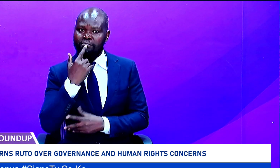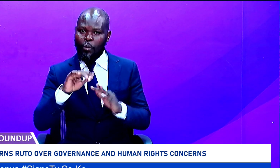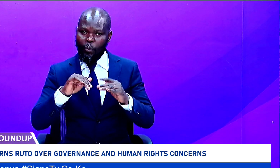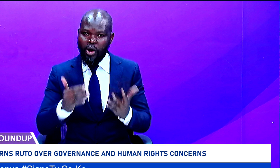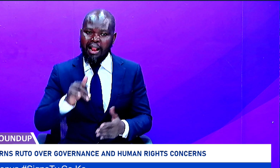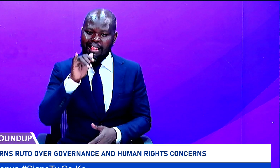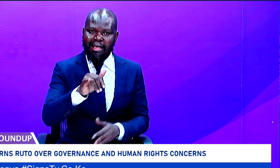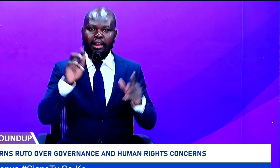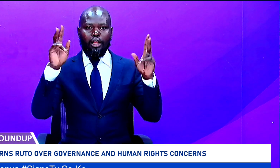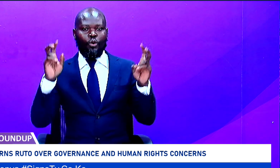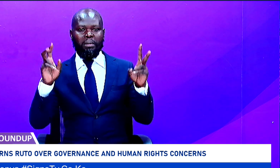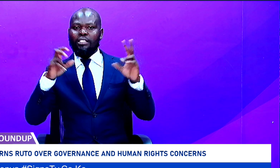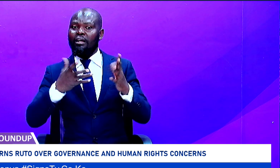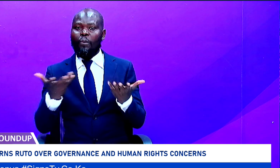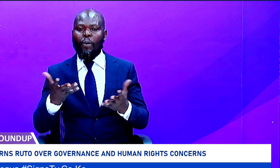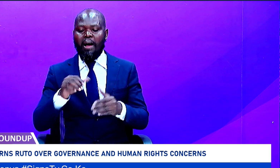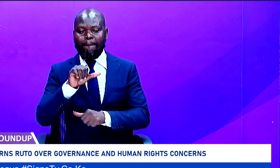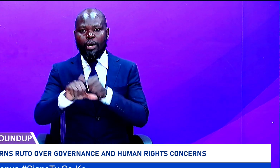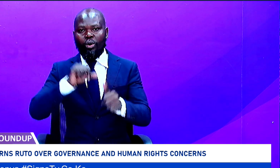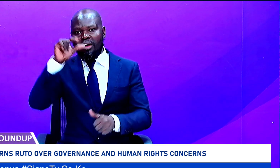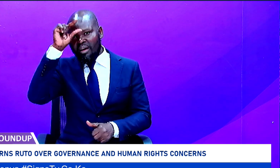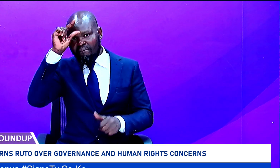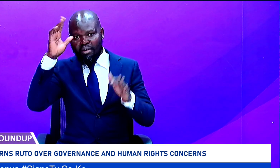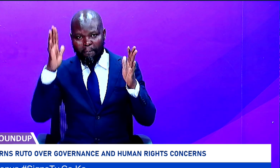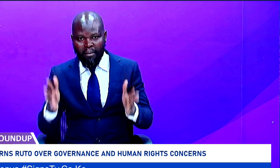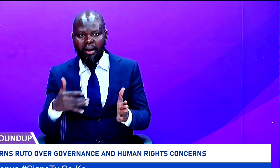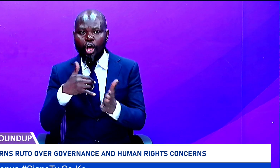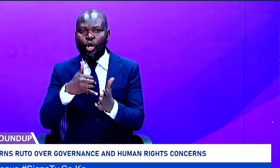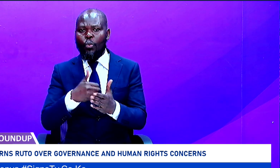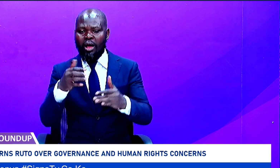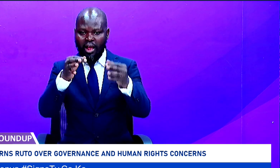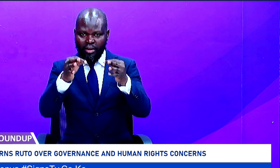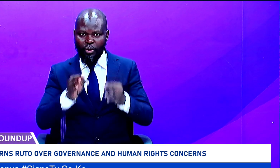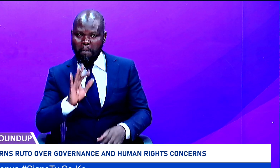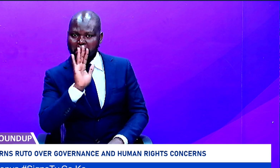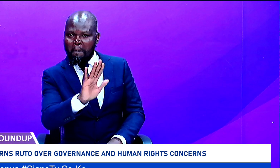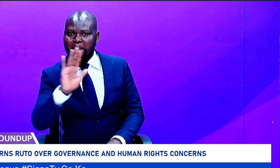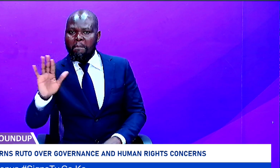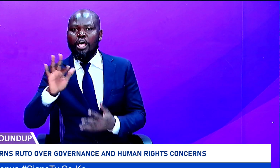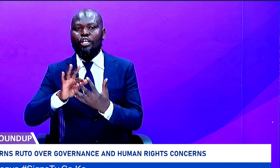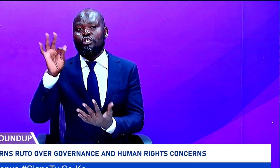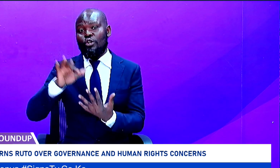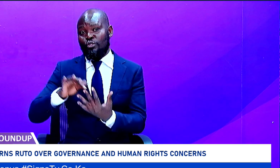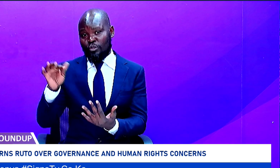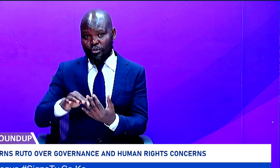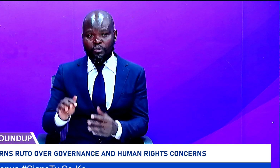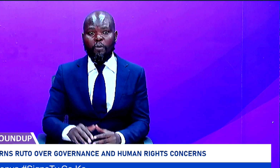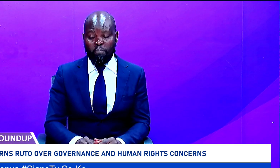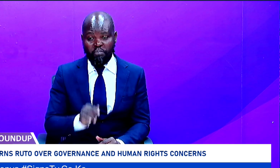with China. Gachagua emphasized that the issue being raised are about governance, transparency, and accountability, and